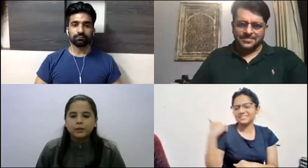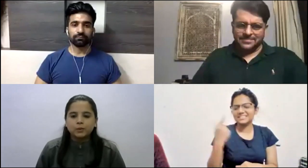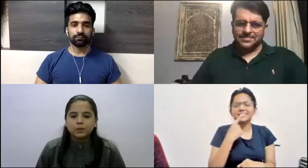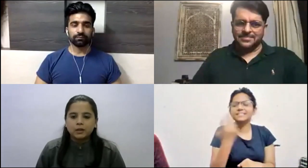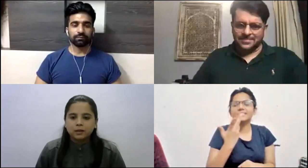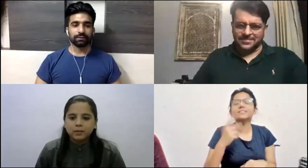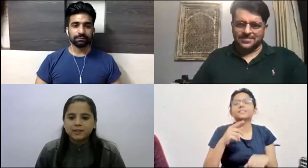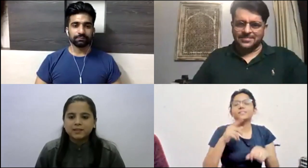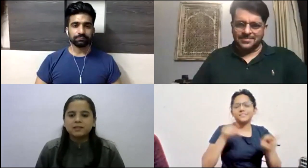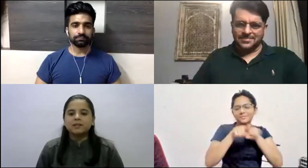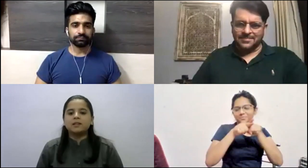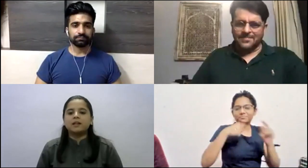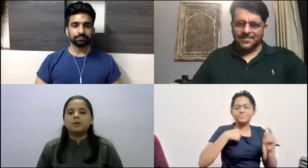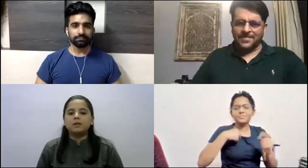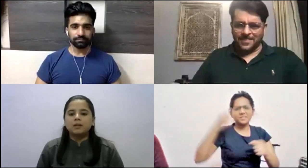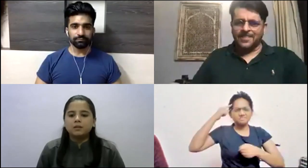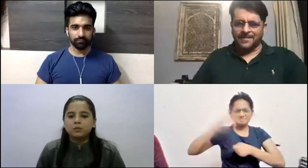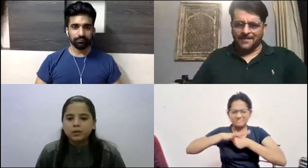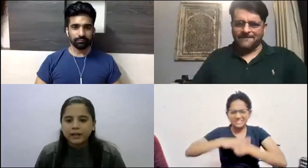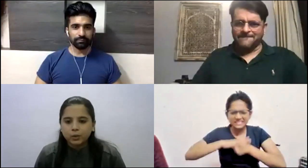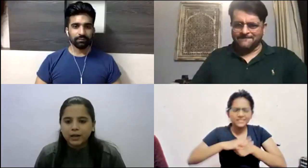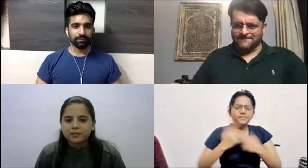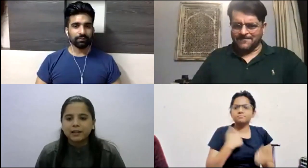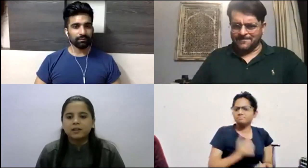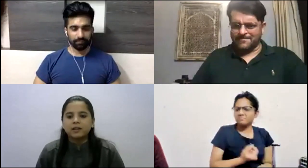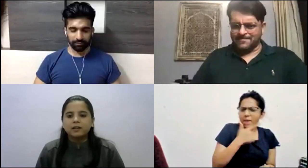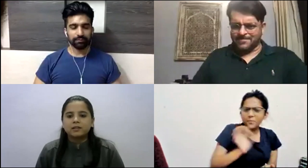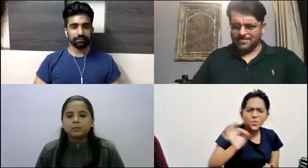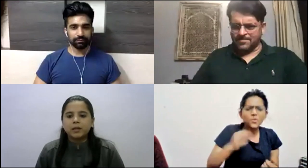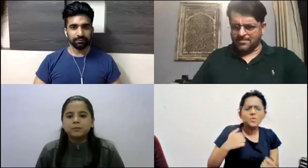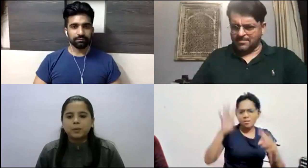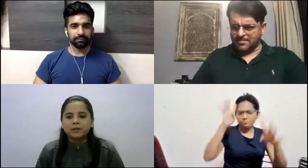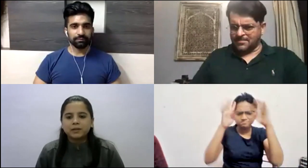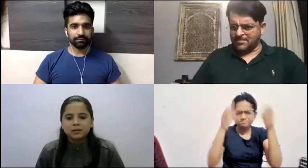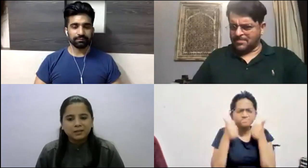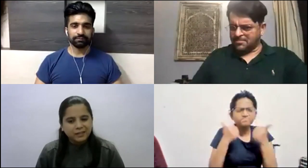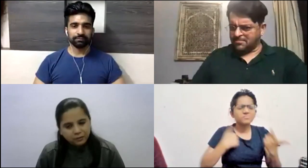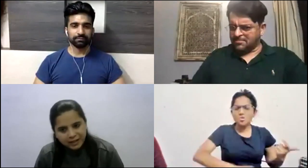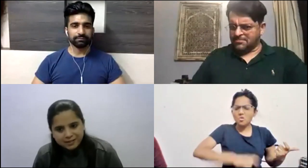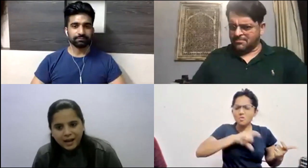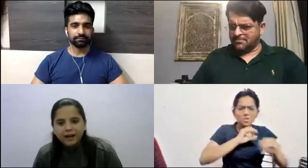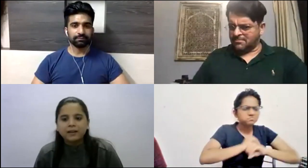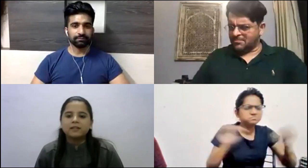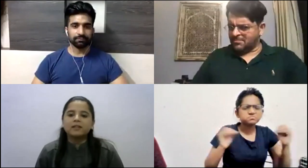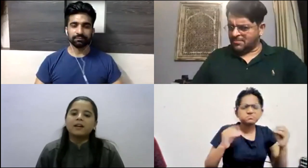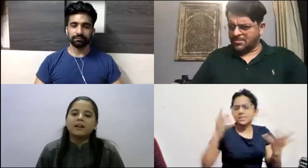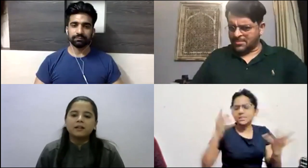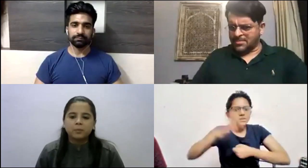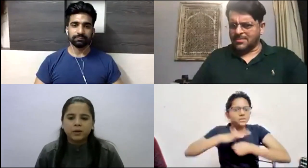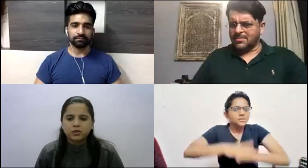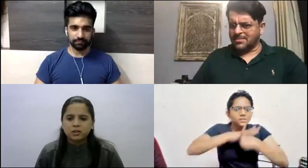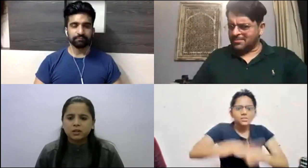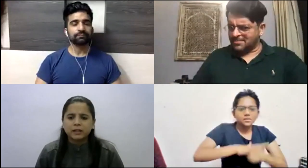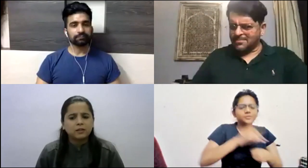So, hello. My sister, she would like to ask, like, sometimes people, if they are sad and they are in